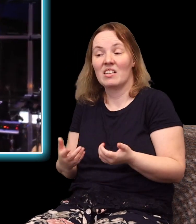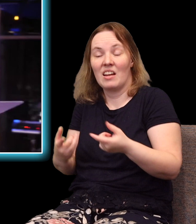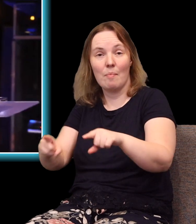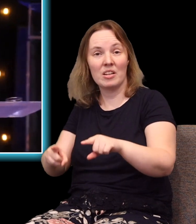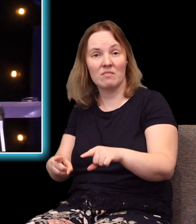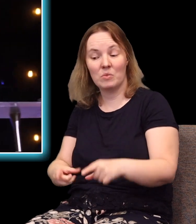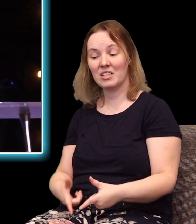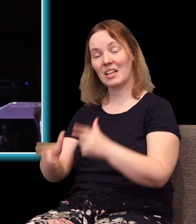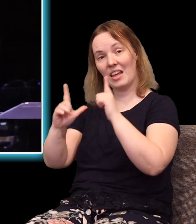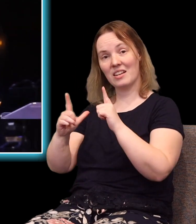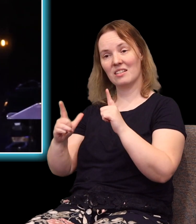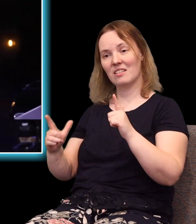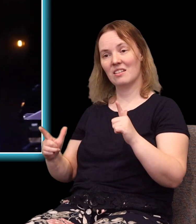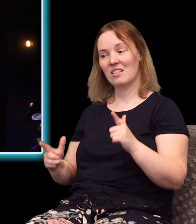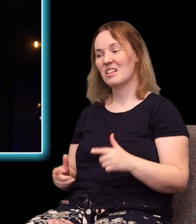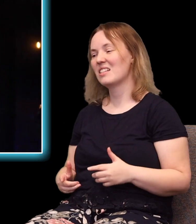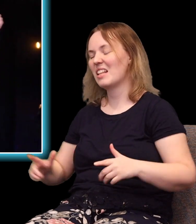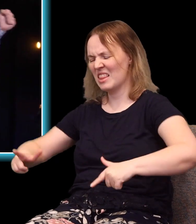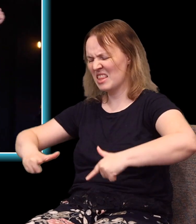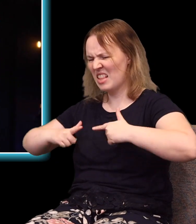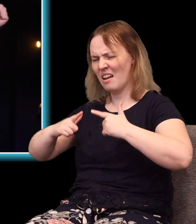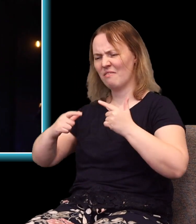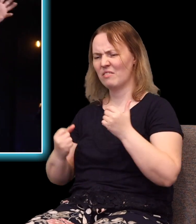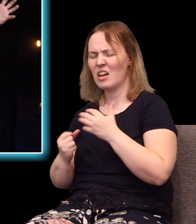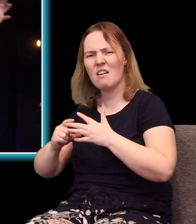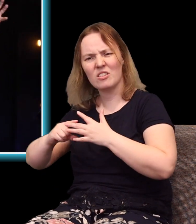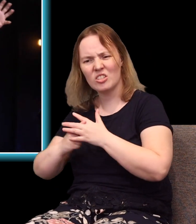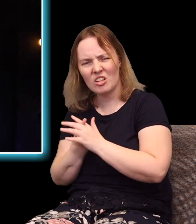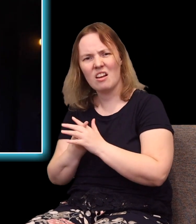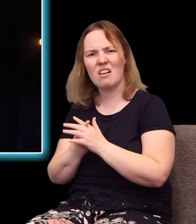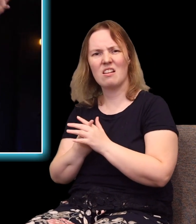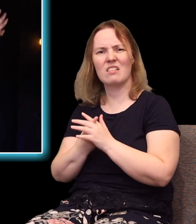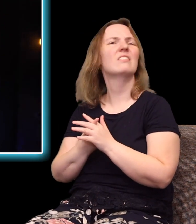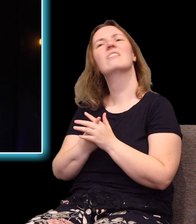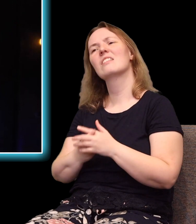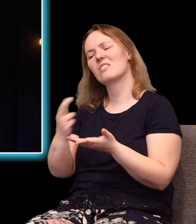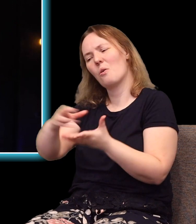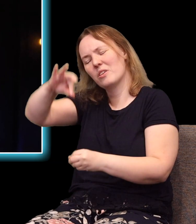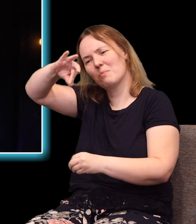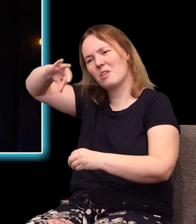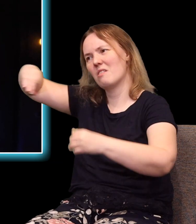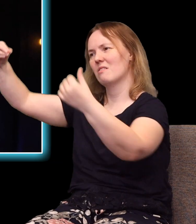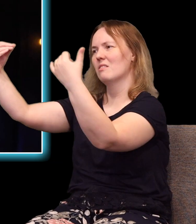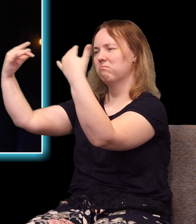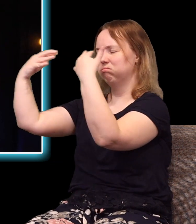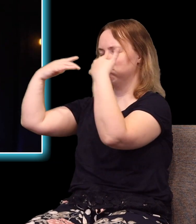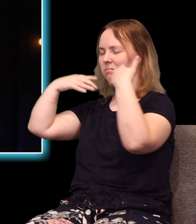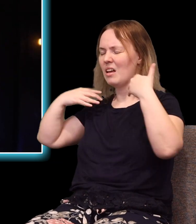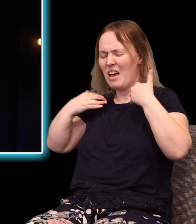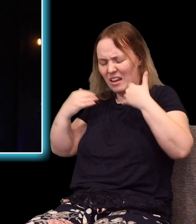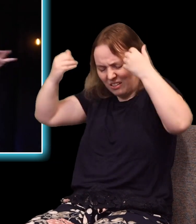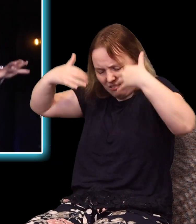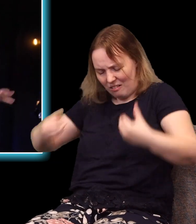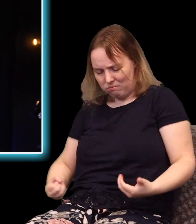to happen, we need to allow this life source, the Holy Spirit, who's outside of us, to actually flow